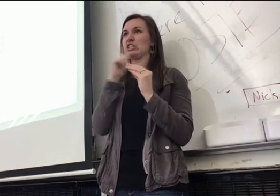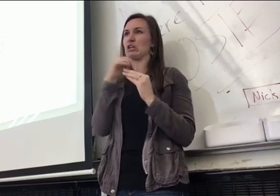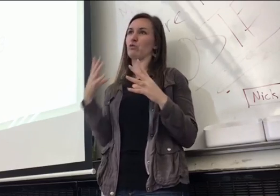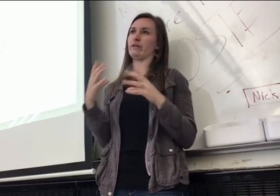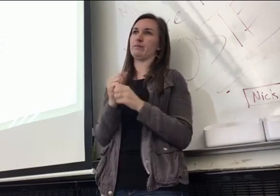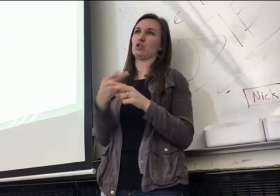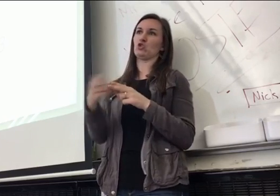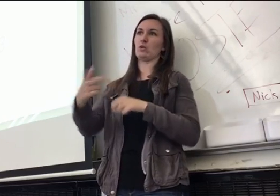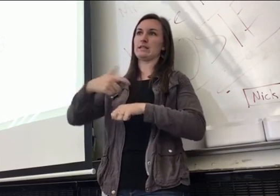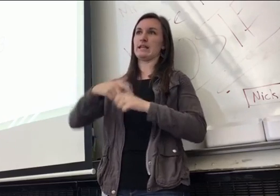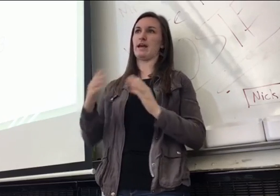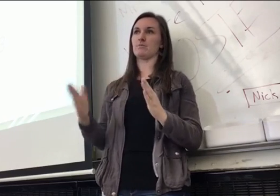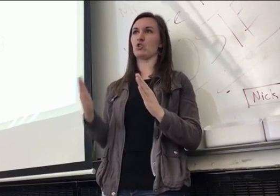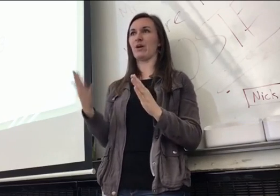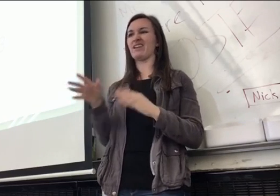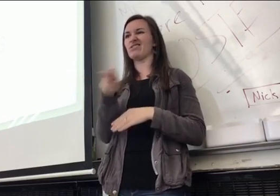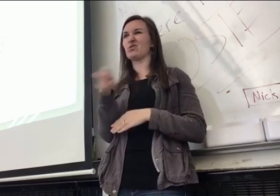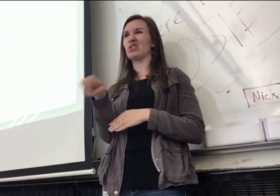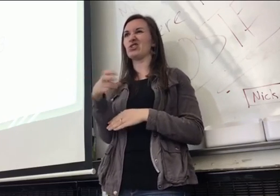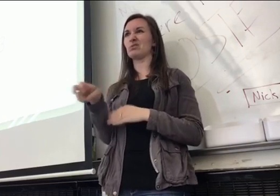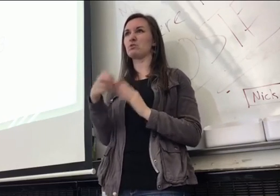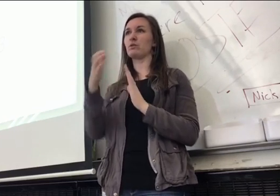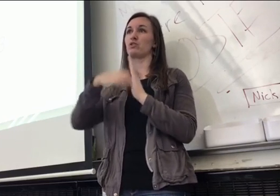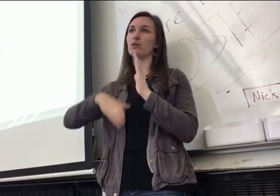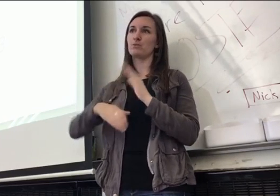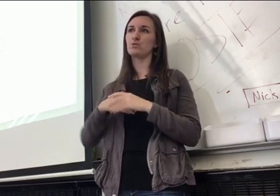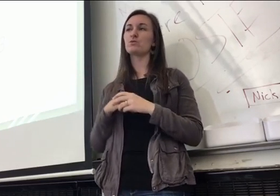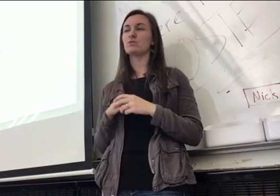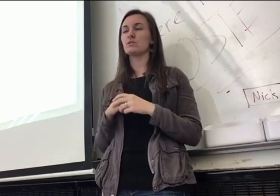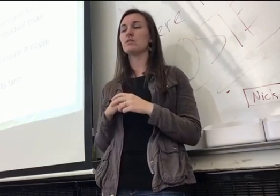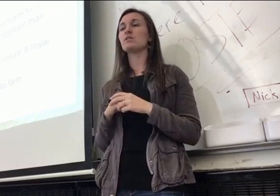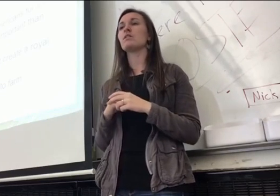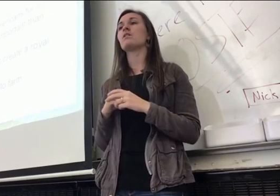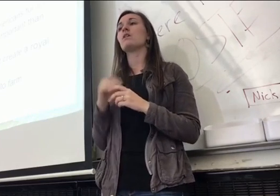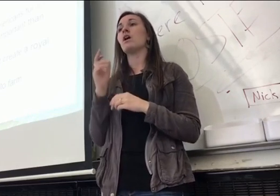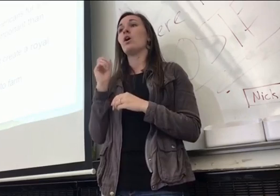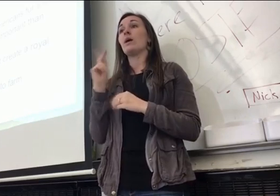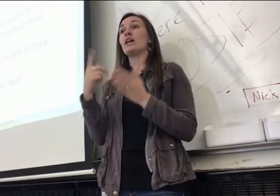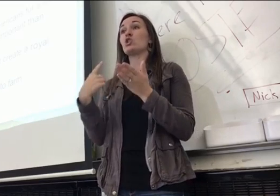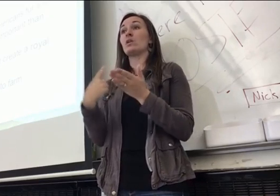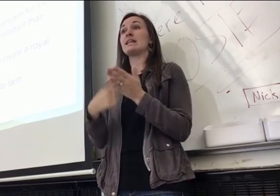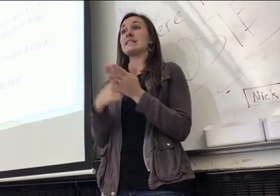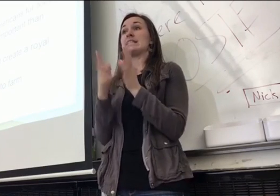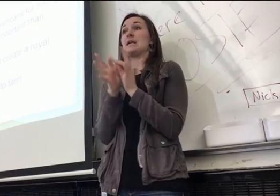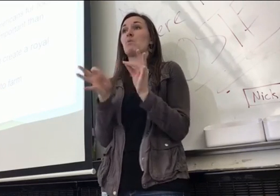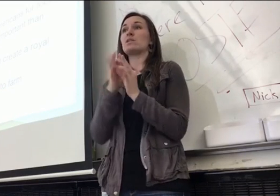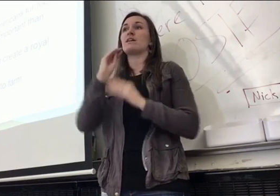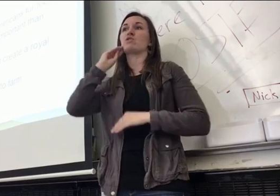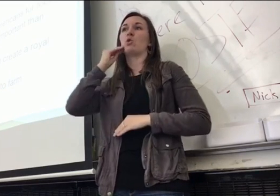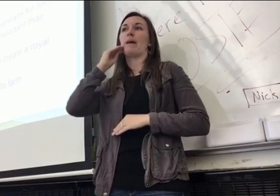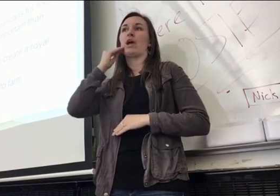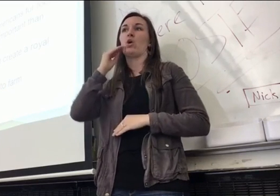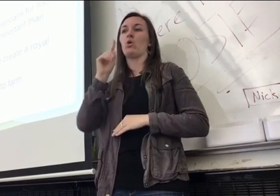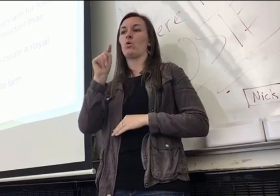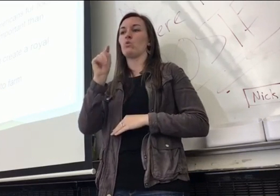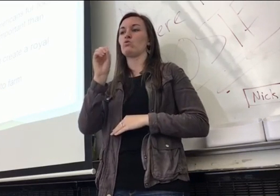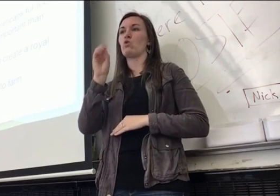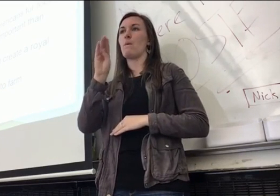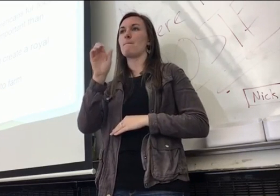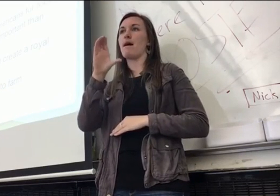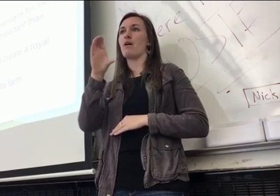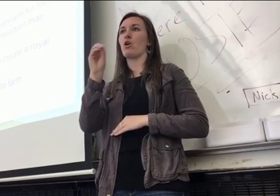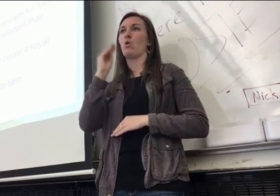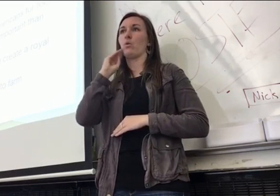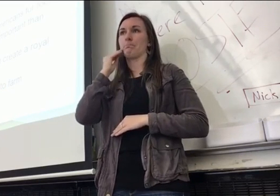time. All right, so let's talk about the importance of tobacco. Okay? I would